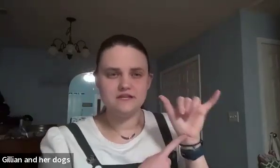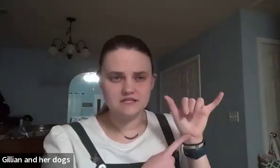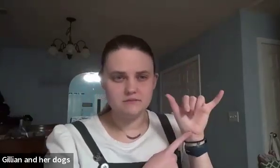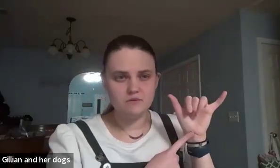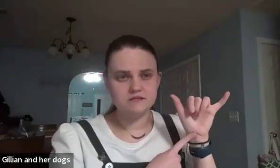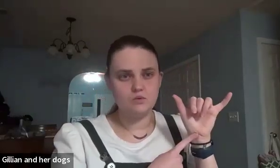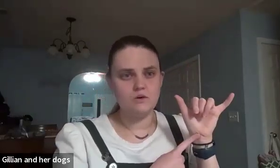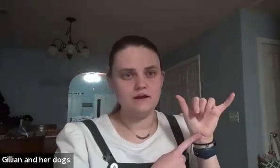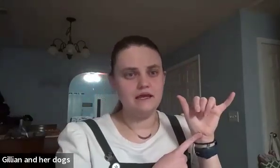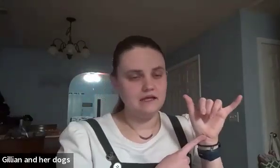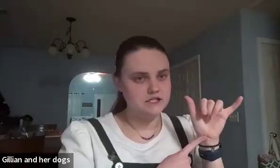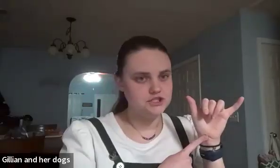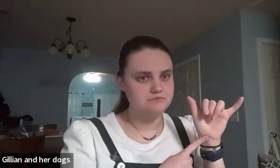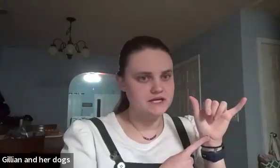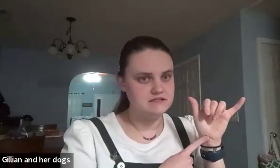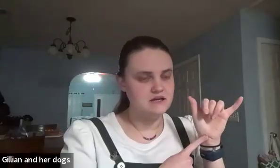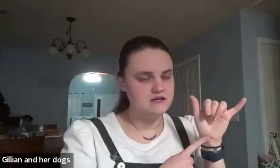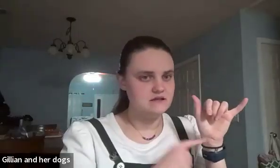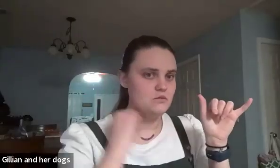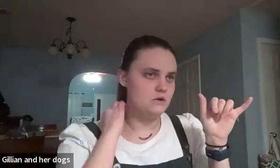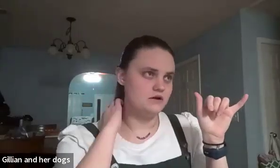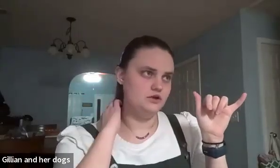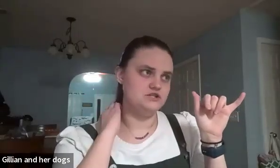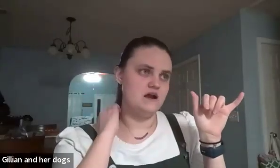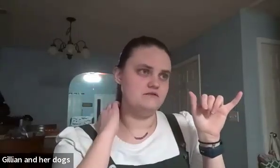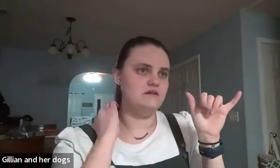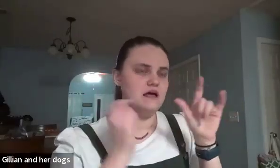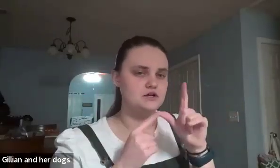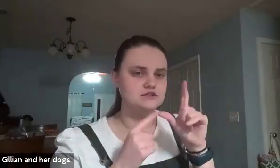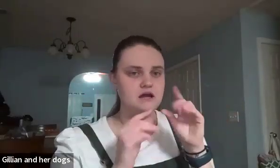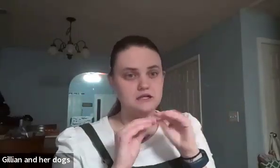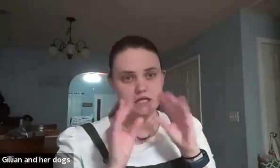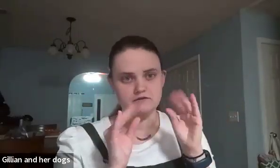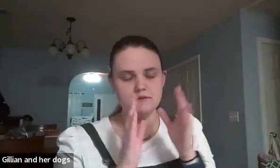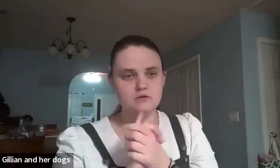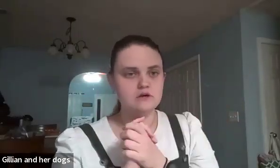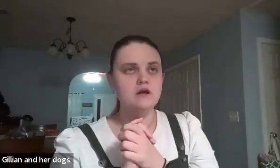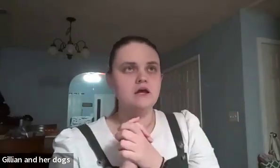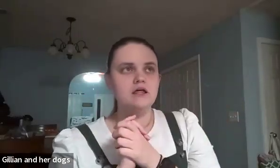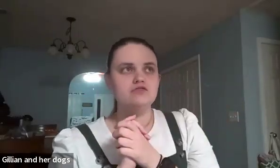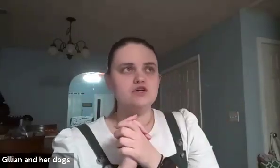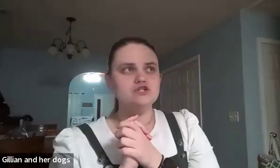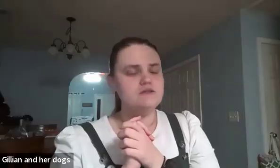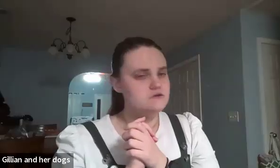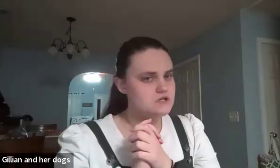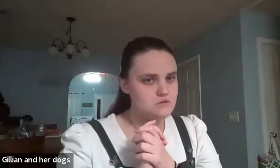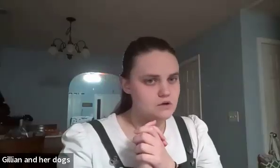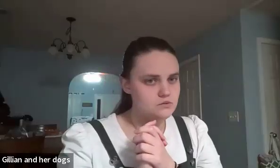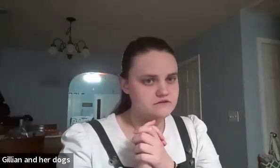This can be what's more English-based ASL, where you just have the letters to kind of clarify more. There's nothing really wrong